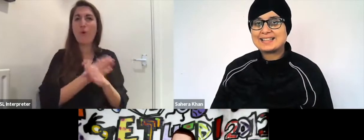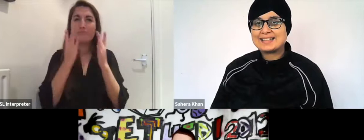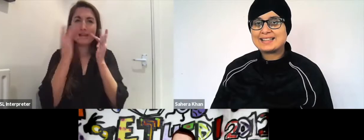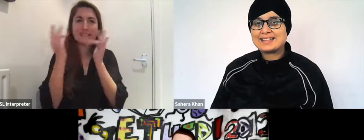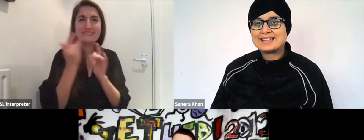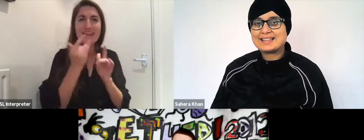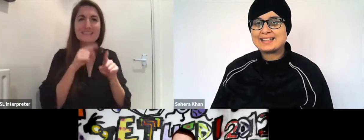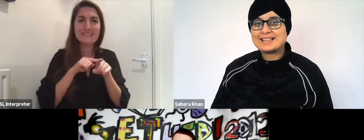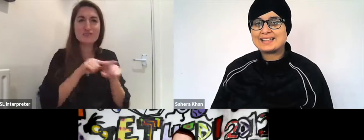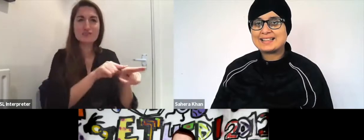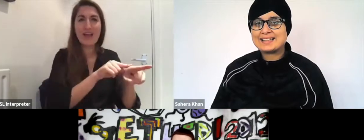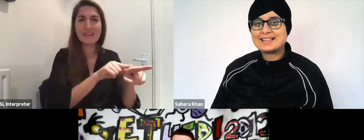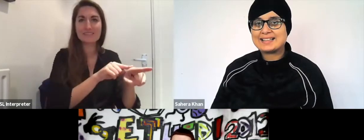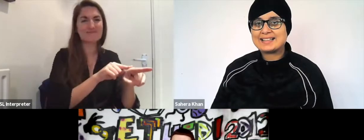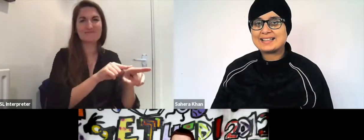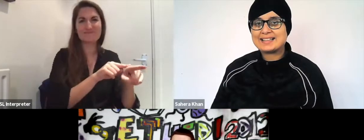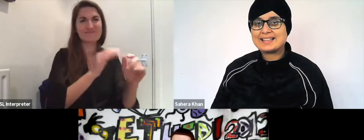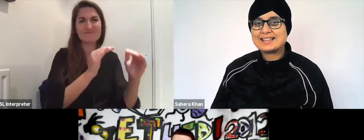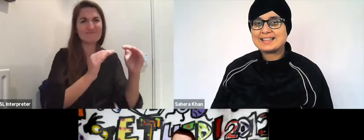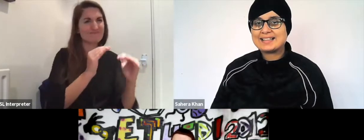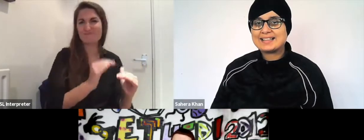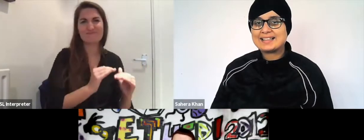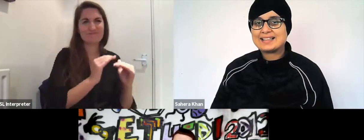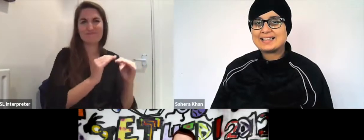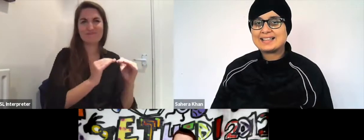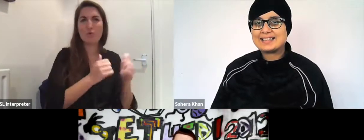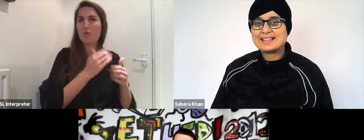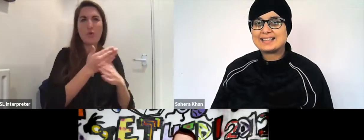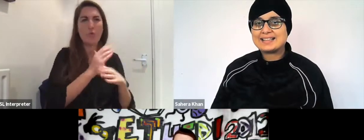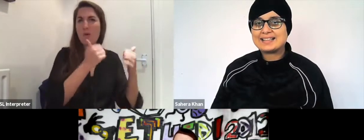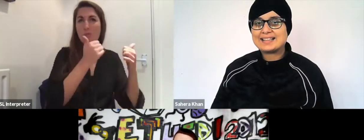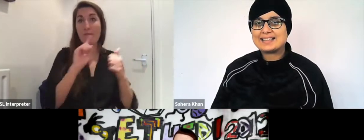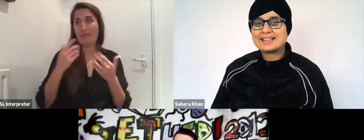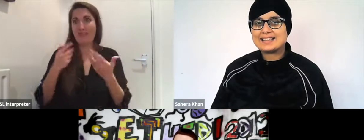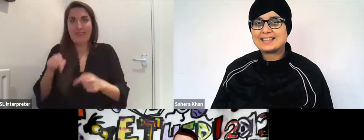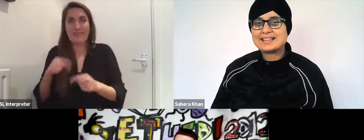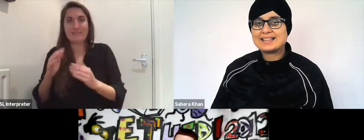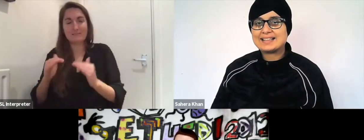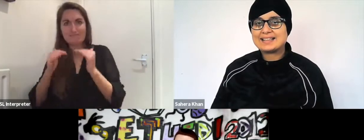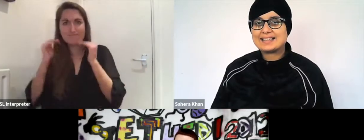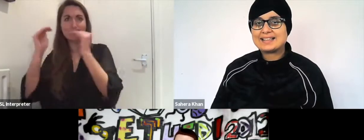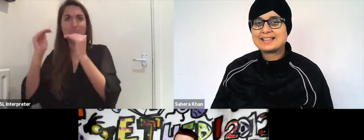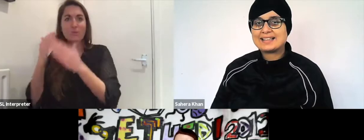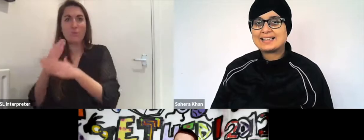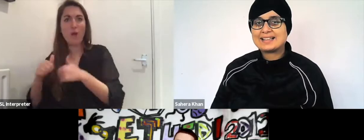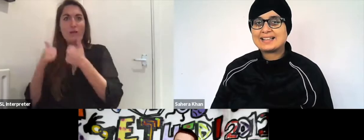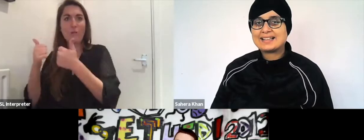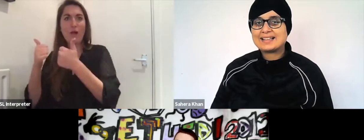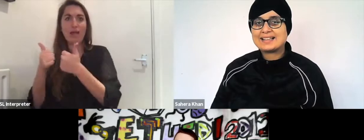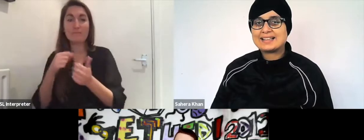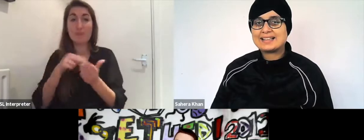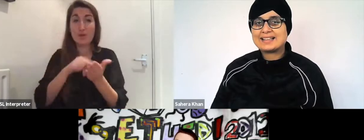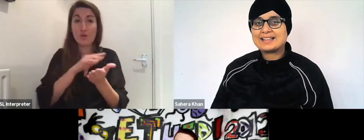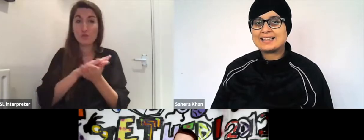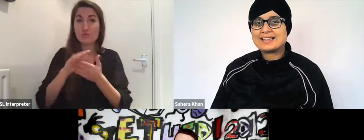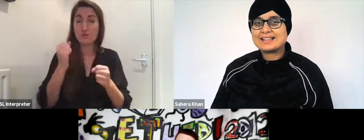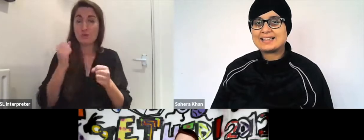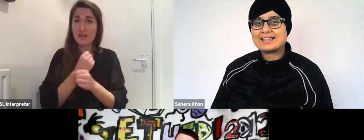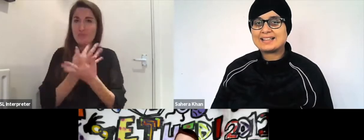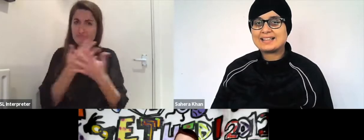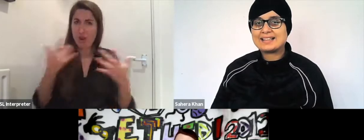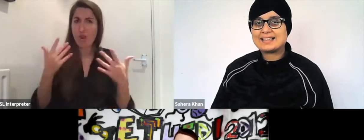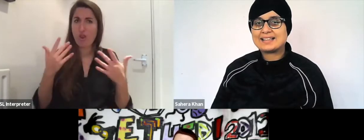we gave in Newham, I know, resulted in some very, very fundamental changes, and we couldn't have got